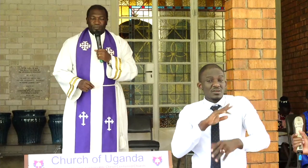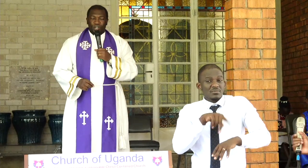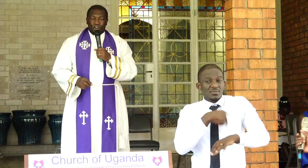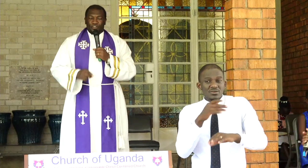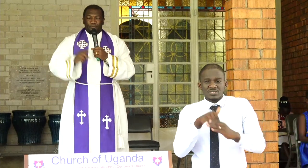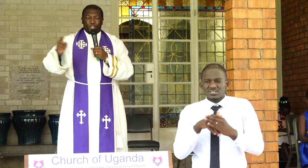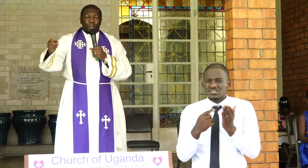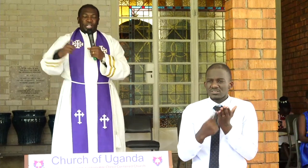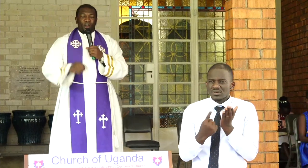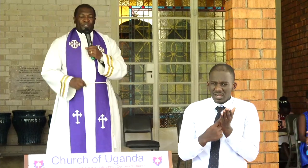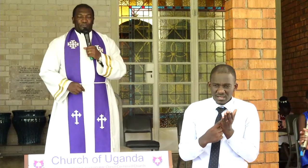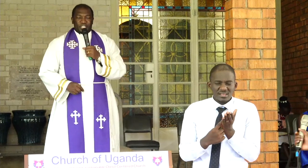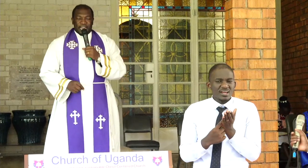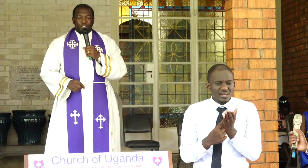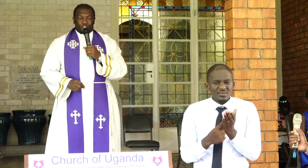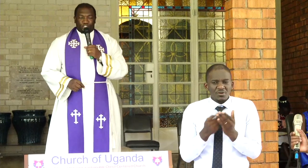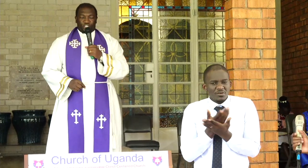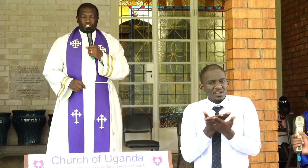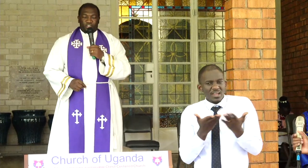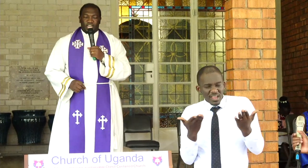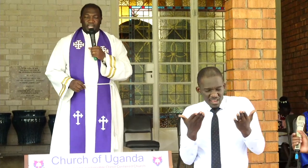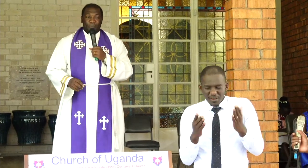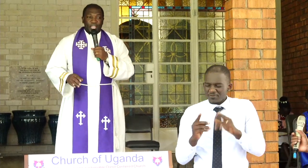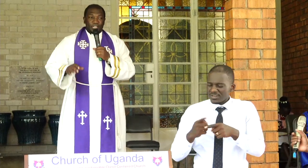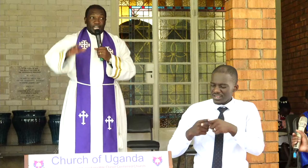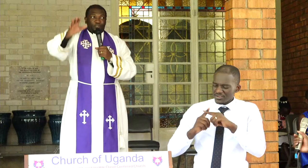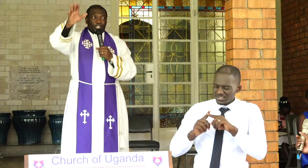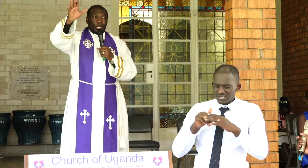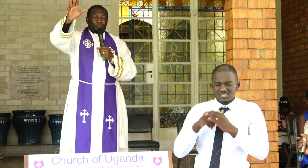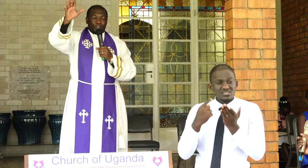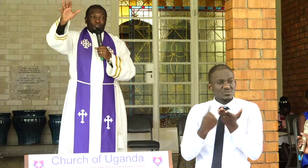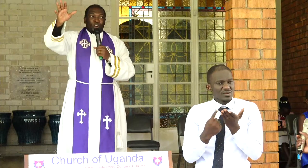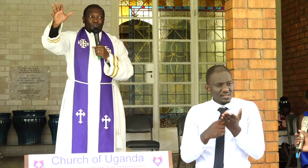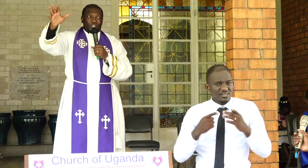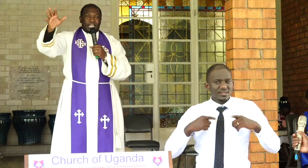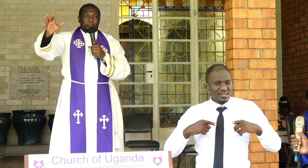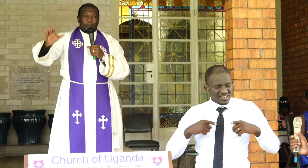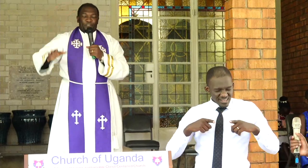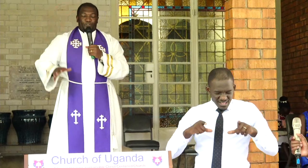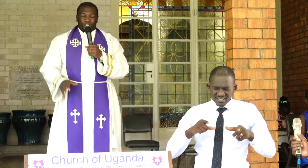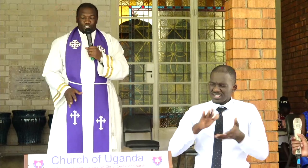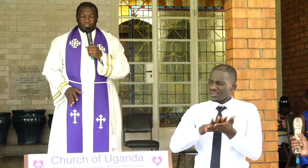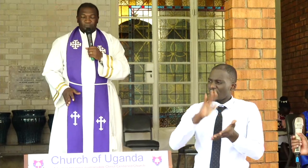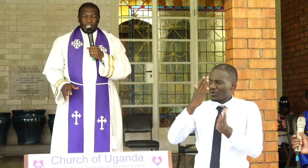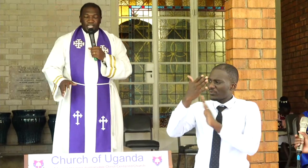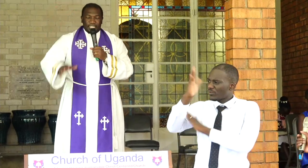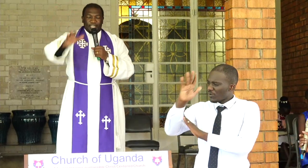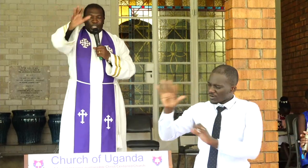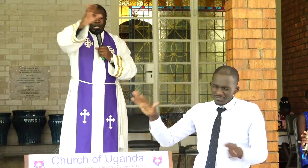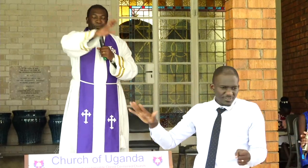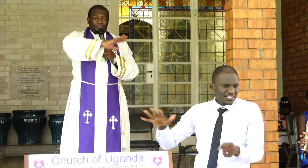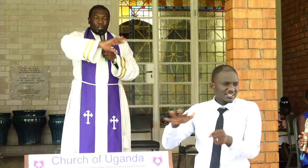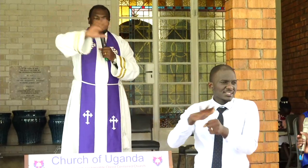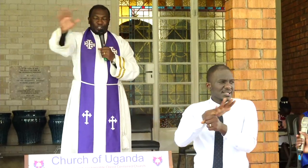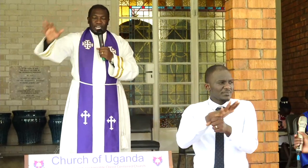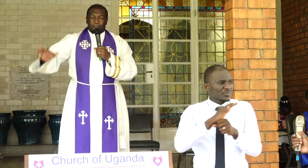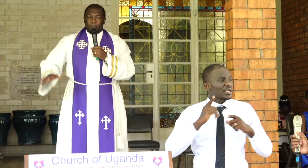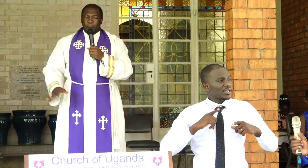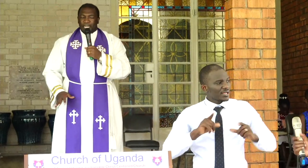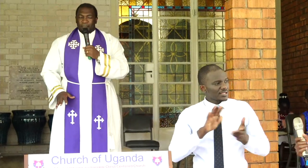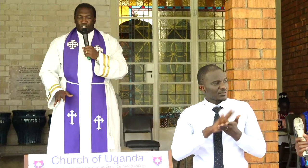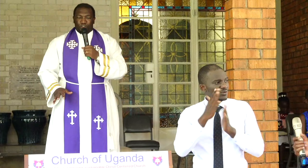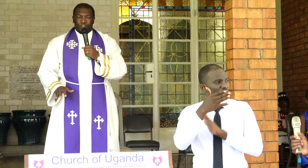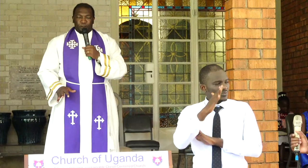Uganda. Of every corner of every diocese in Uganda. Let the glory of God fill up every facet. Let the glory of God fill